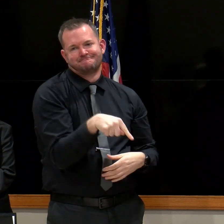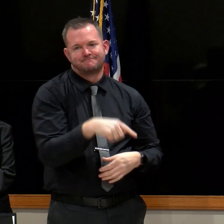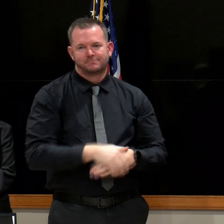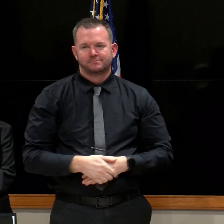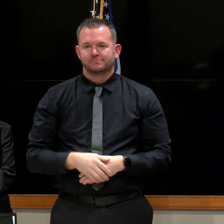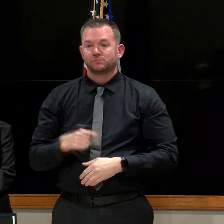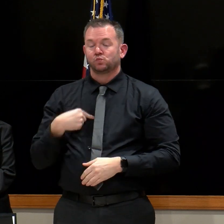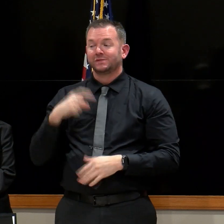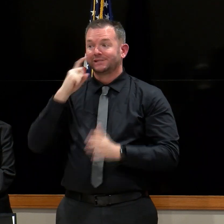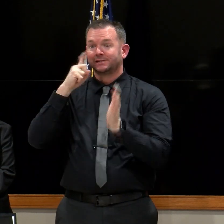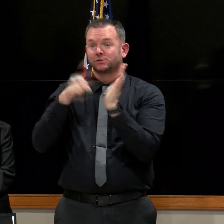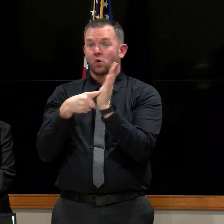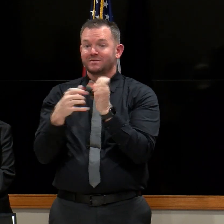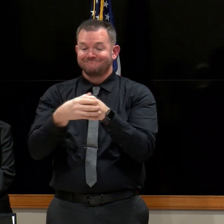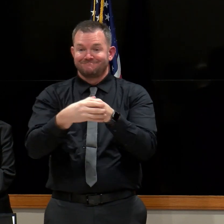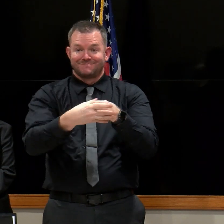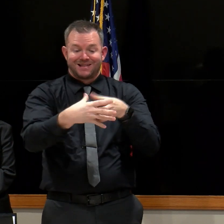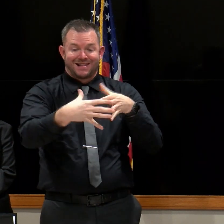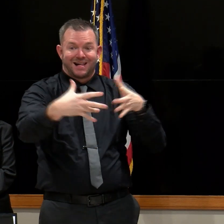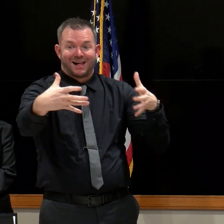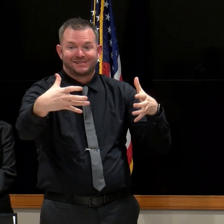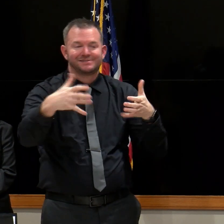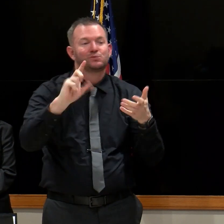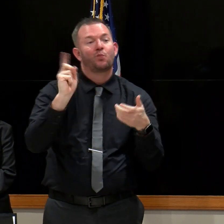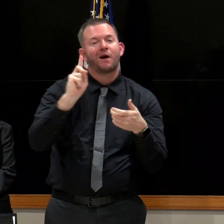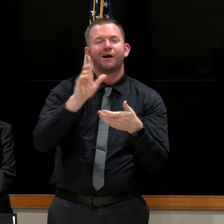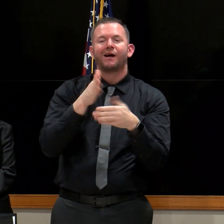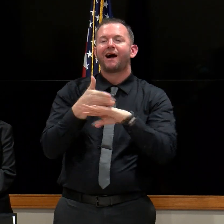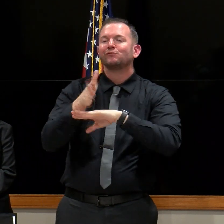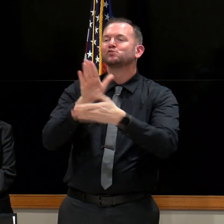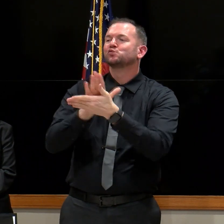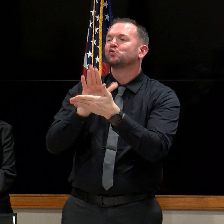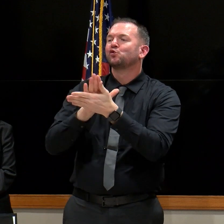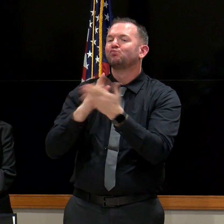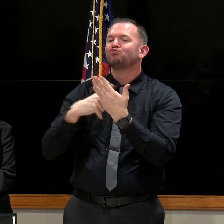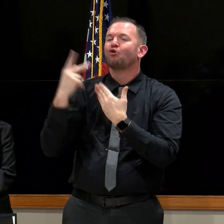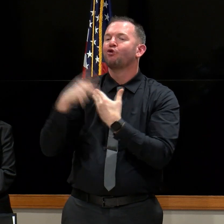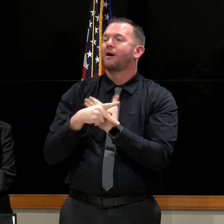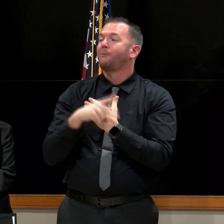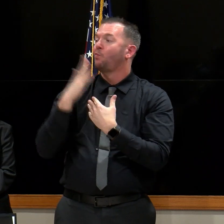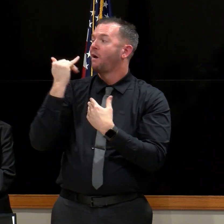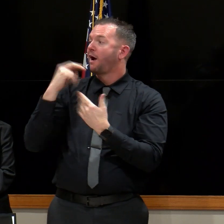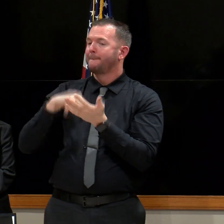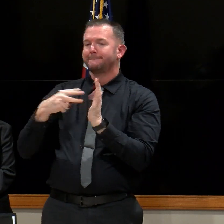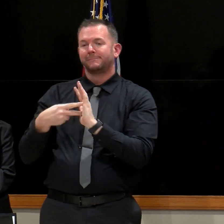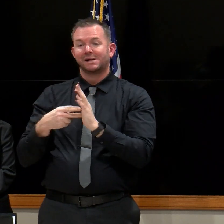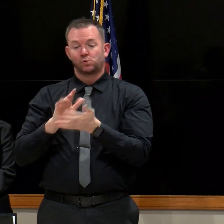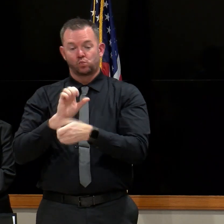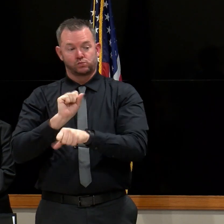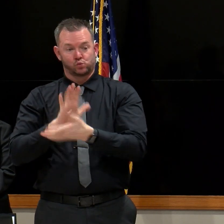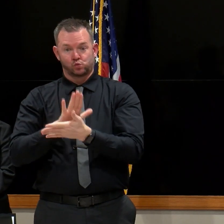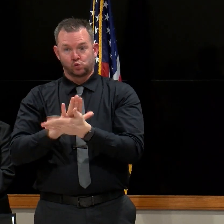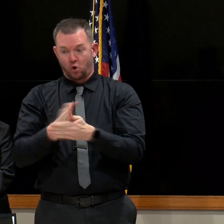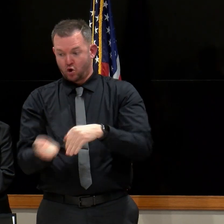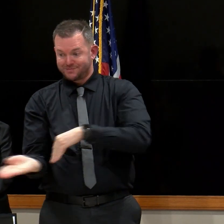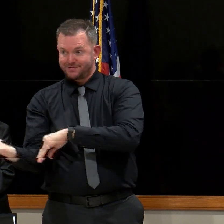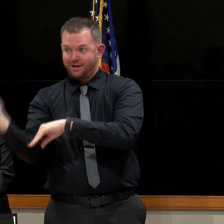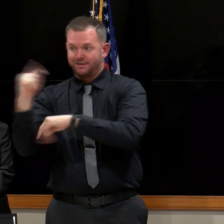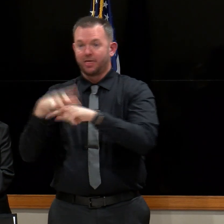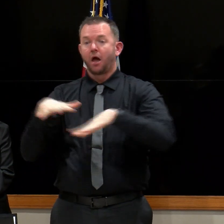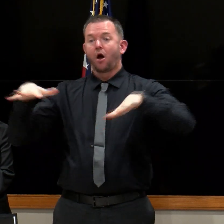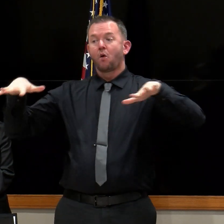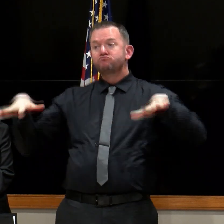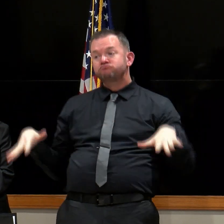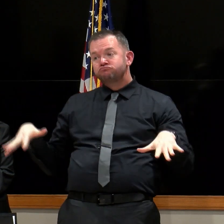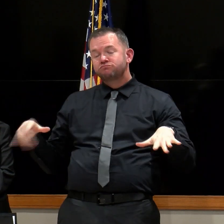programs where people drop their guard. We're seeing the spread at funerals. We're seeing the spread at weddings. We're seeing the spread at parties that the